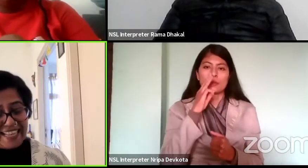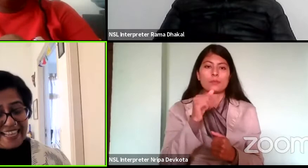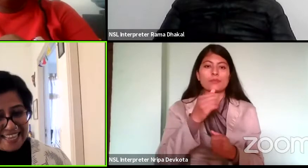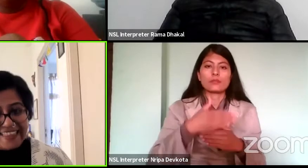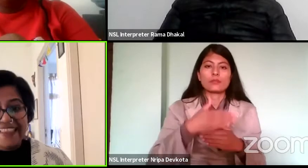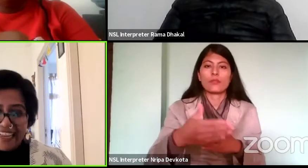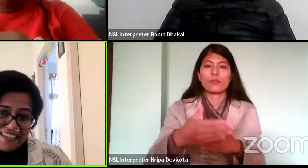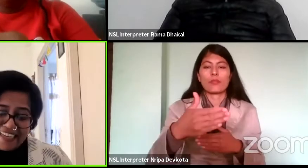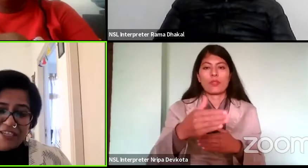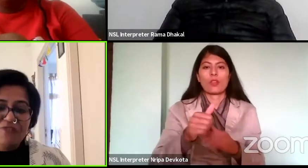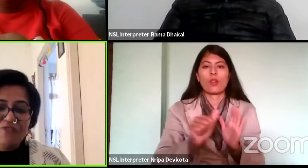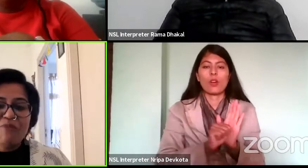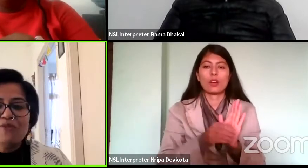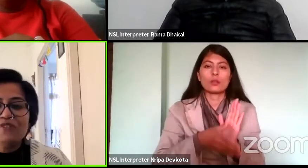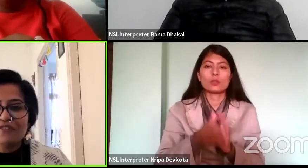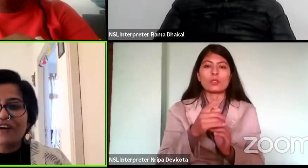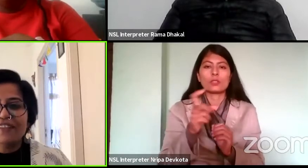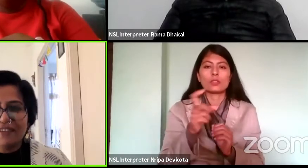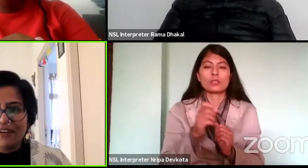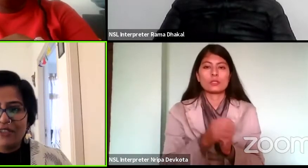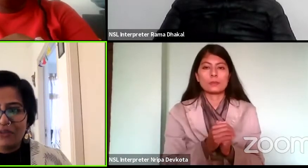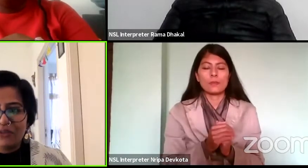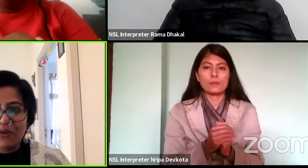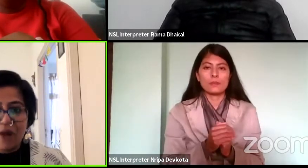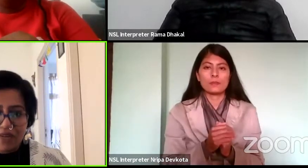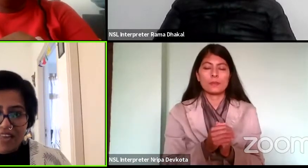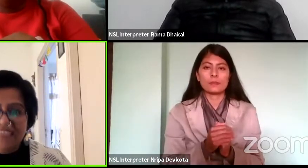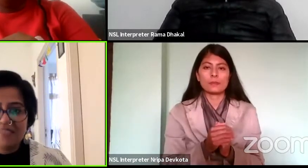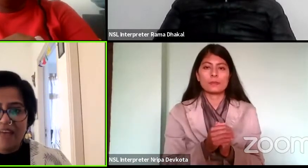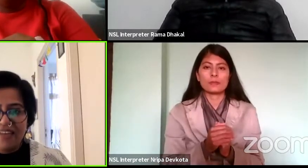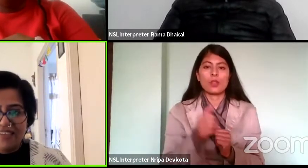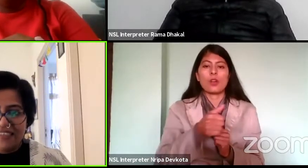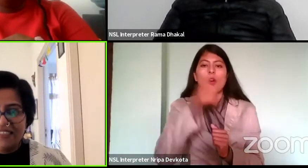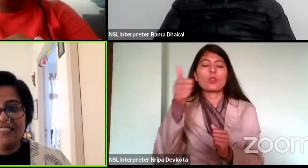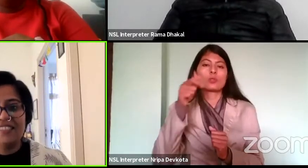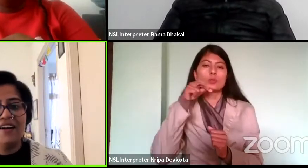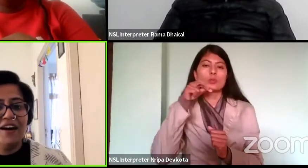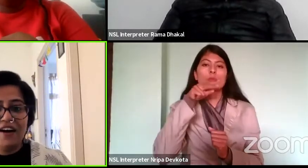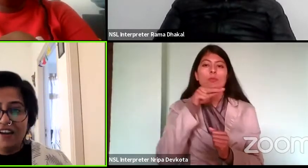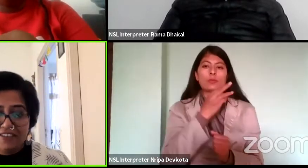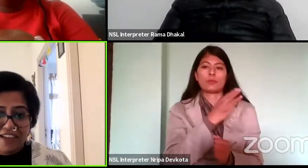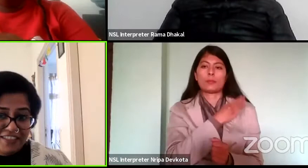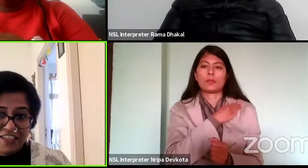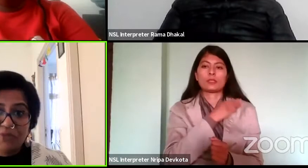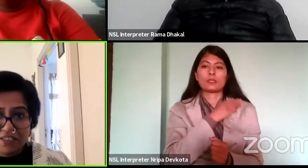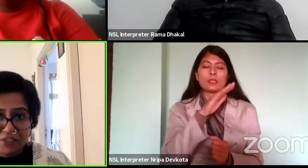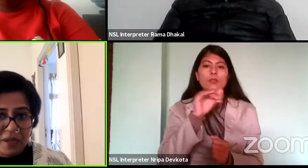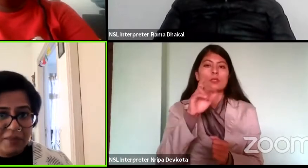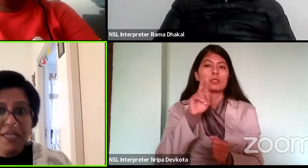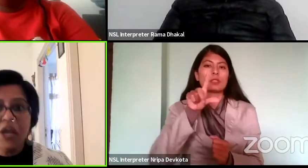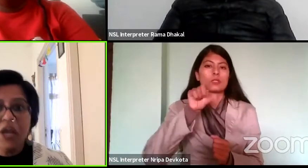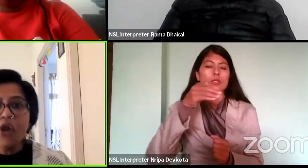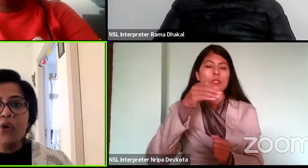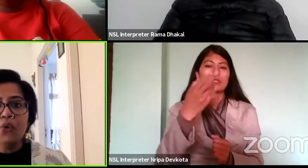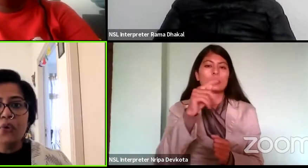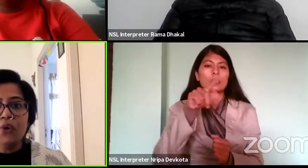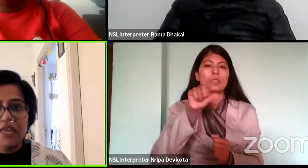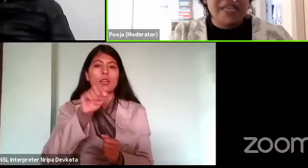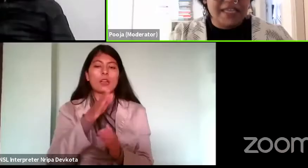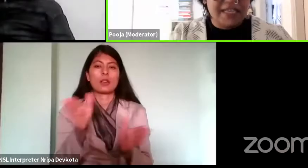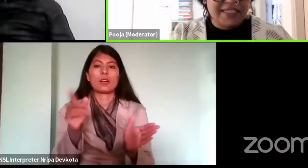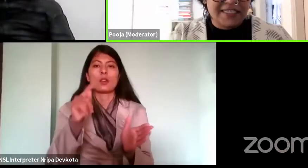on, and then it kind of moves further to our next panelist, Radhika Kumaraswamy,